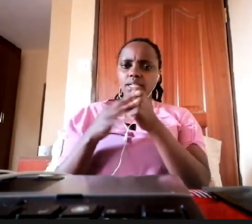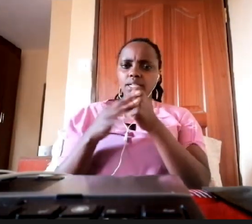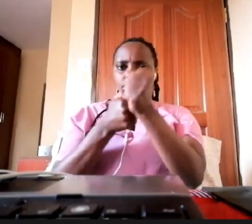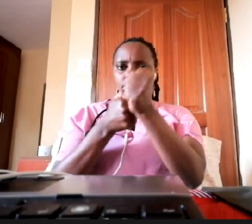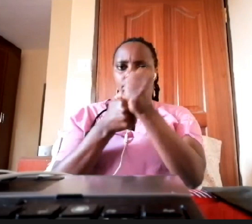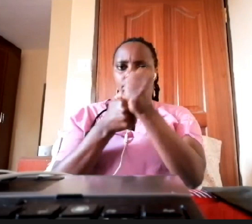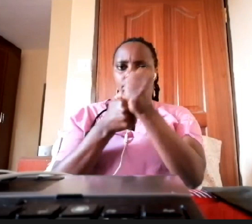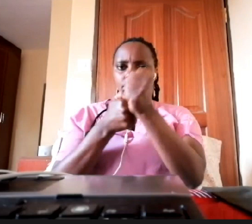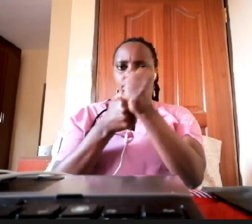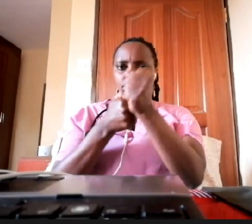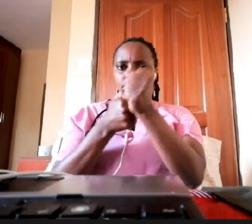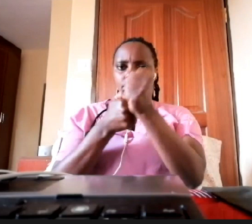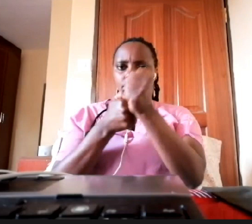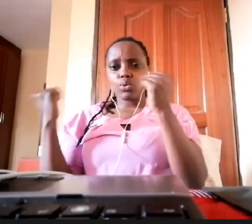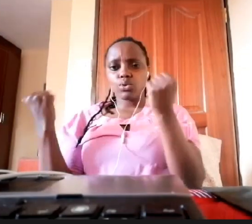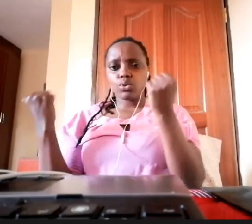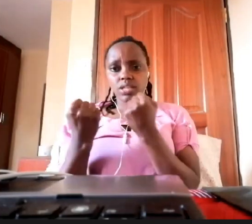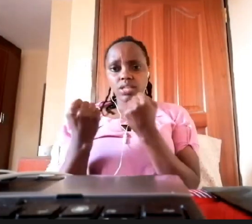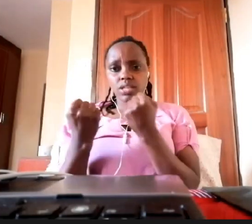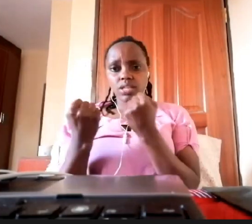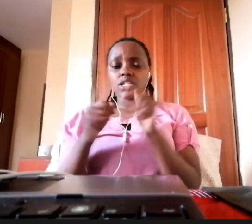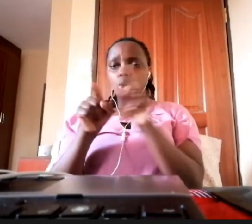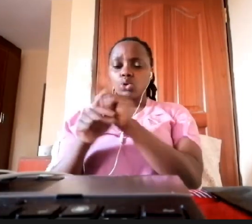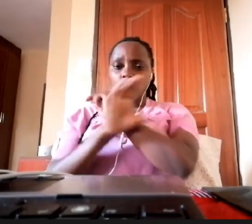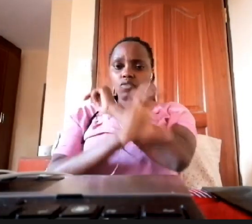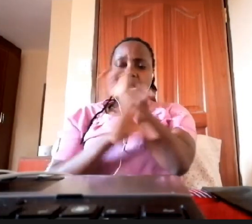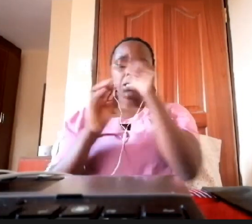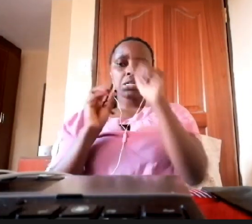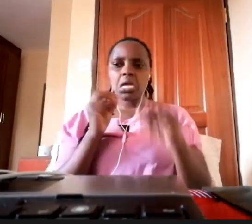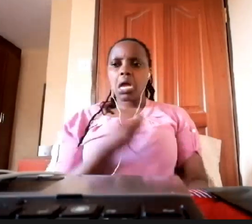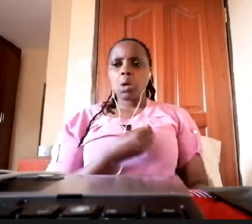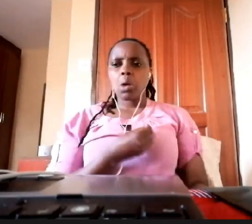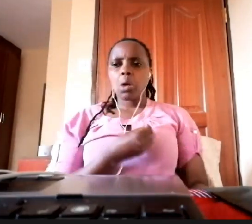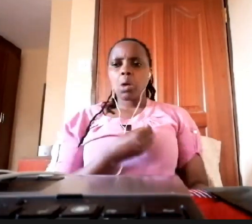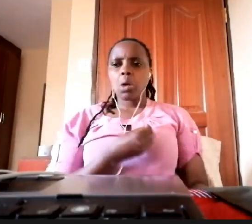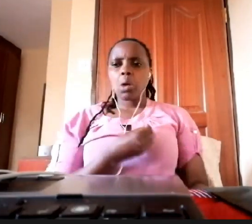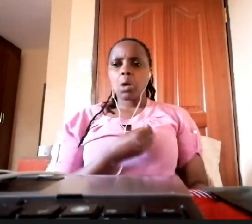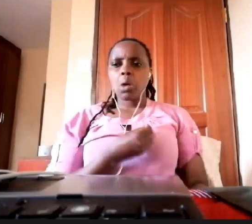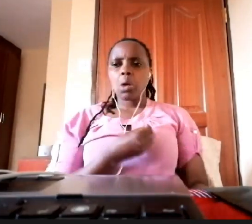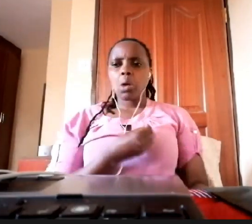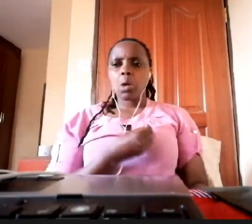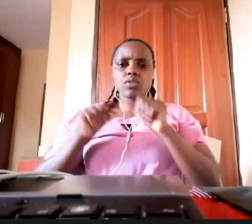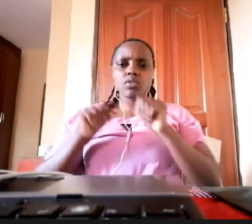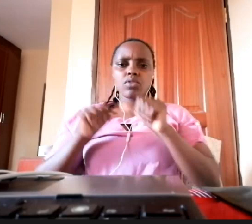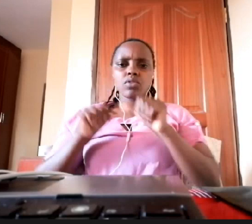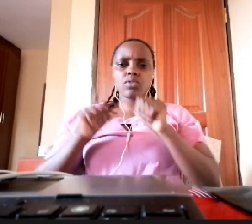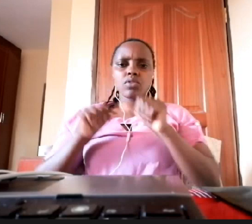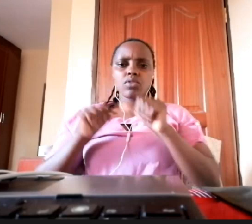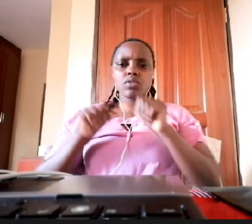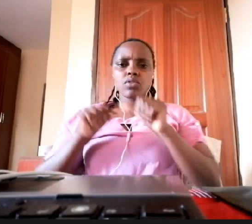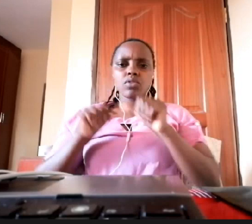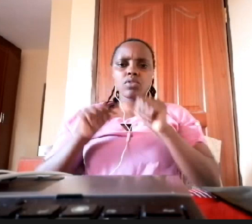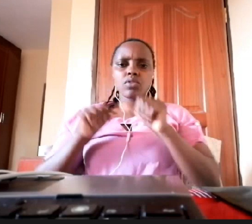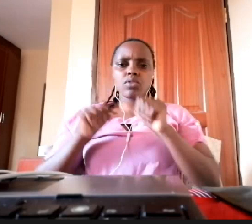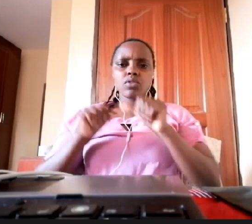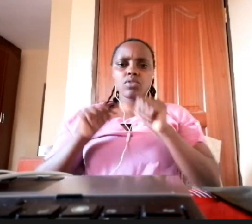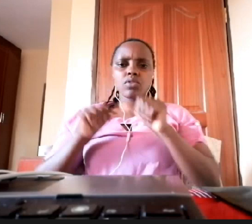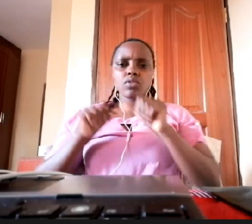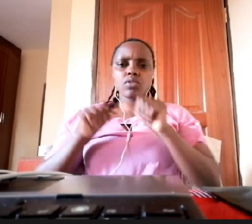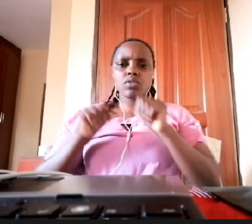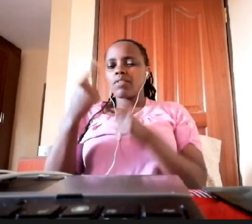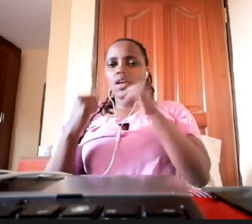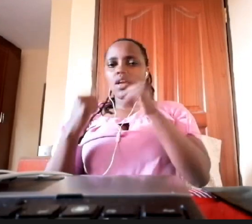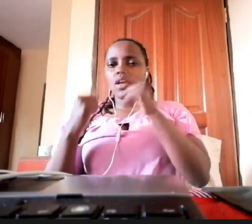civil society organizations. And for our country, we don't have enough resources to continue giving periodical